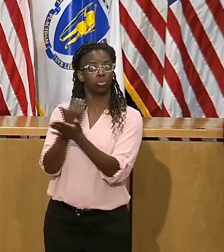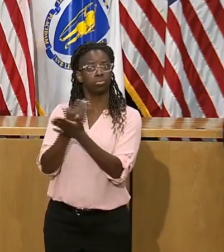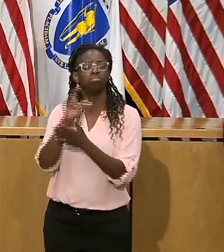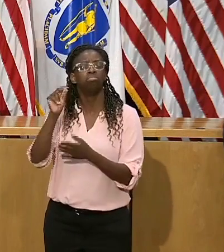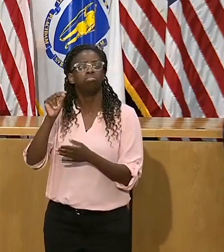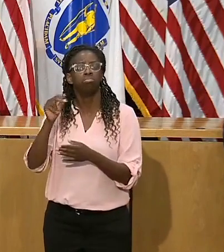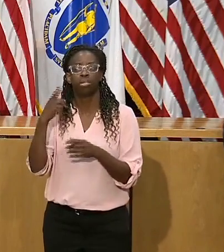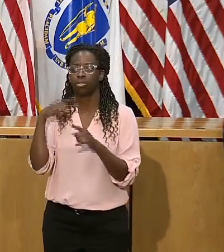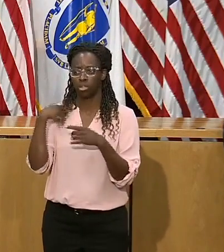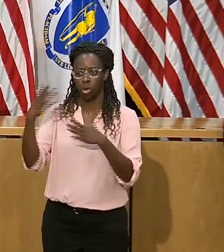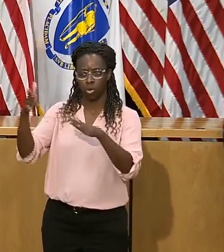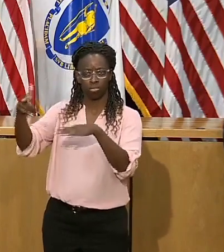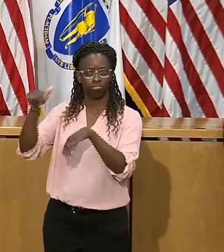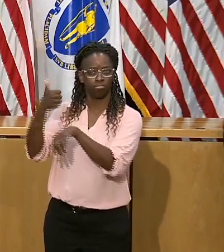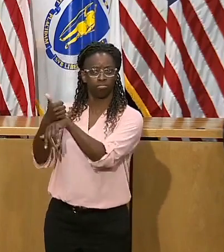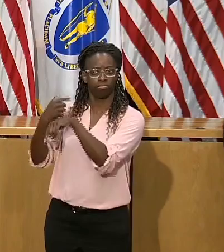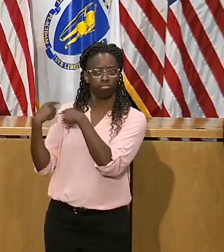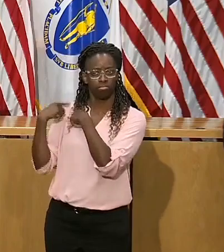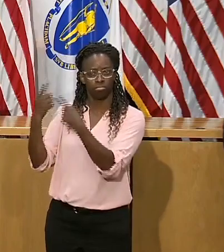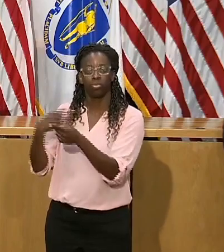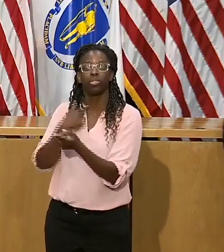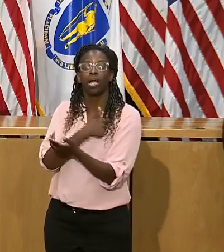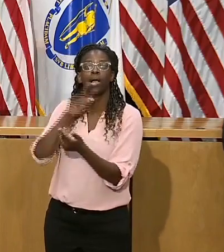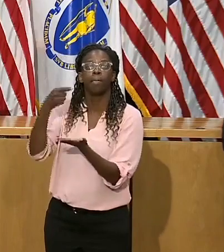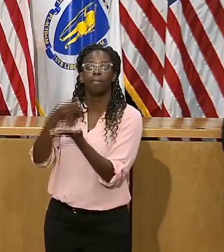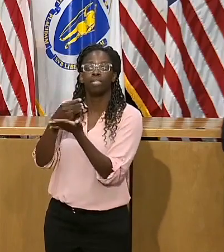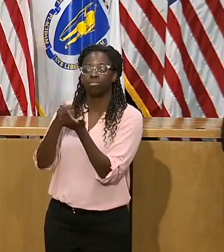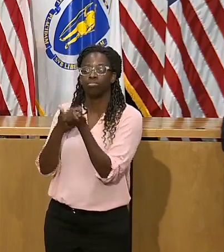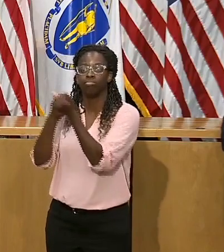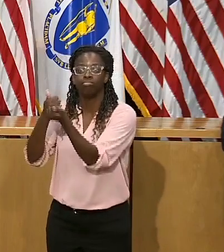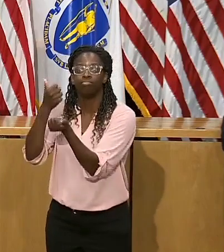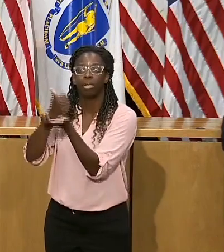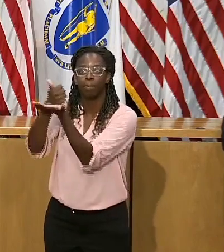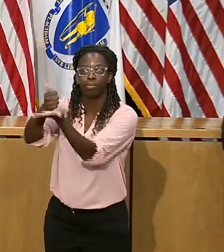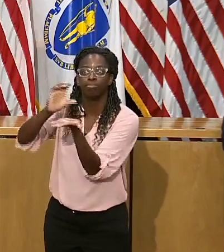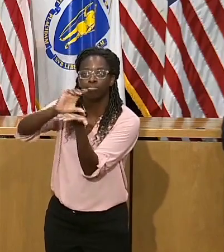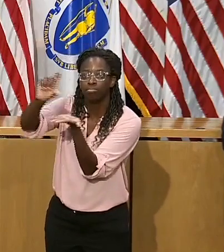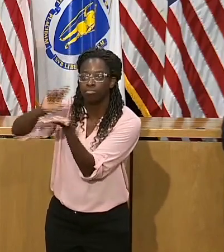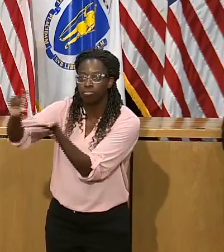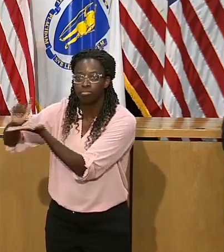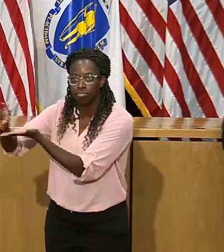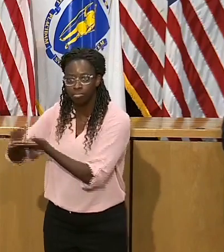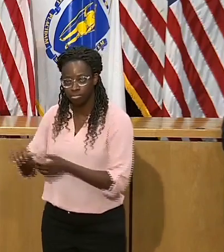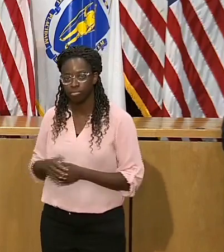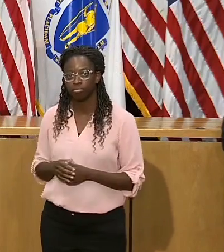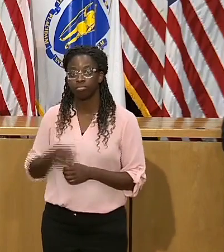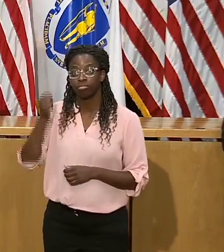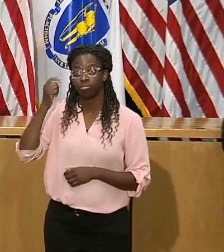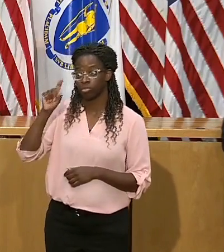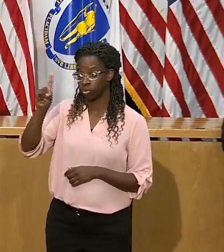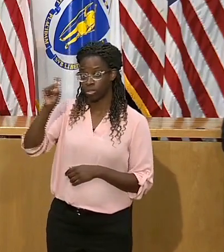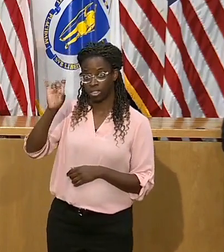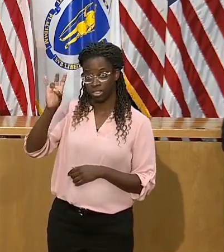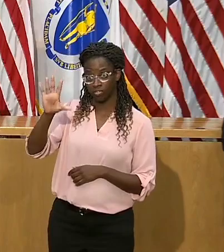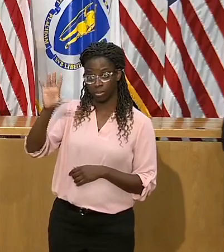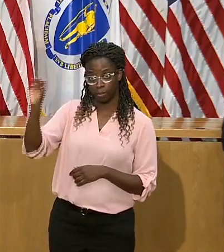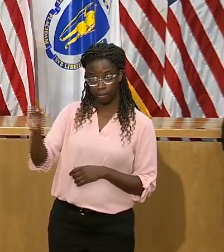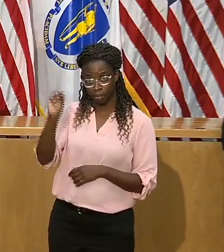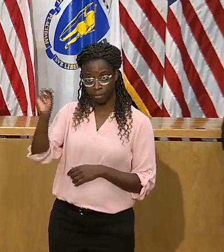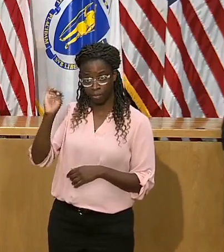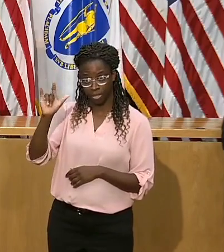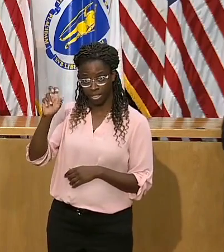the $775 million requires us to work collaboratively with the legislature to get their sign-off, and we